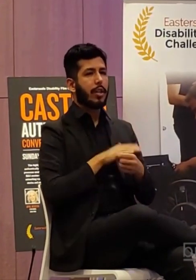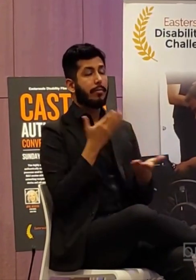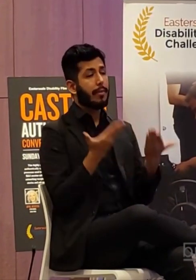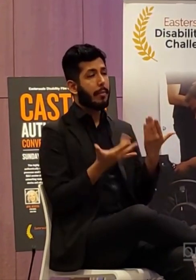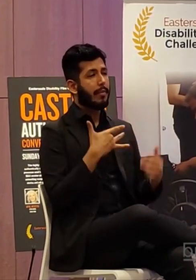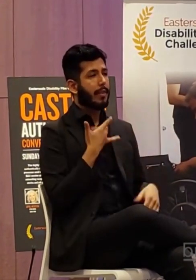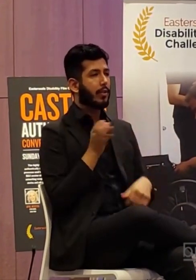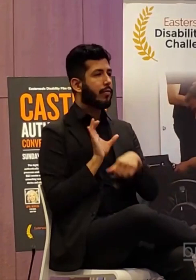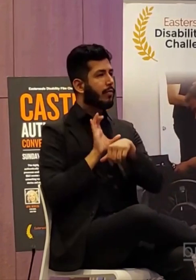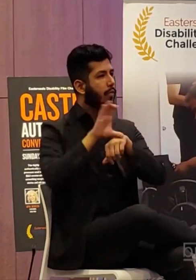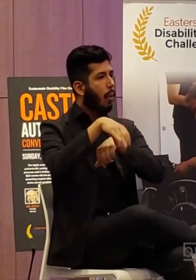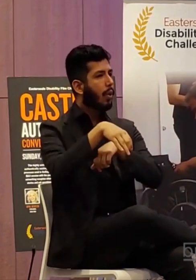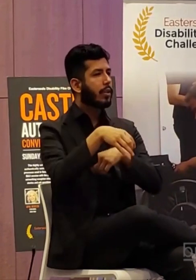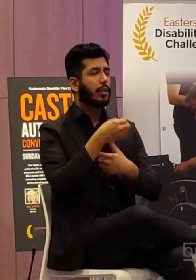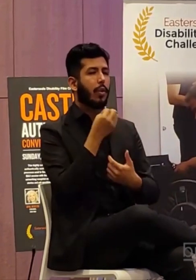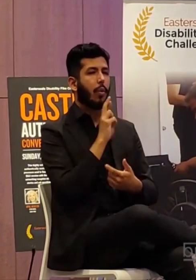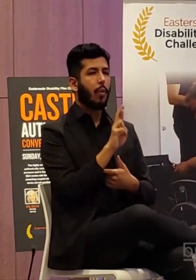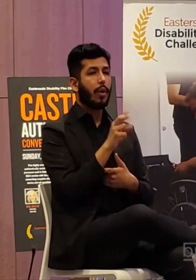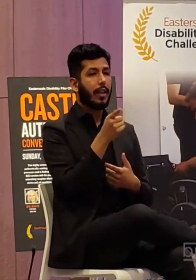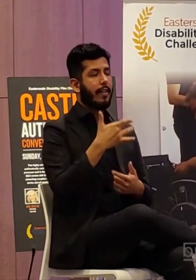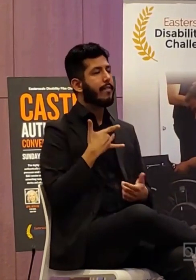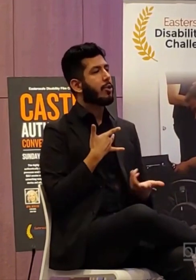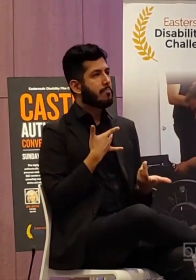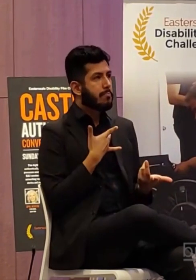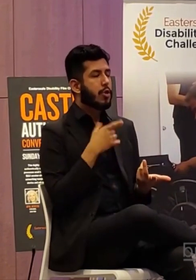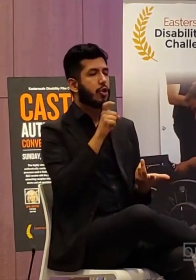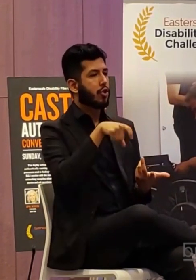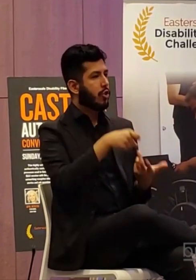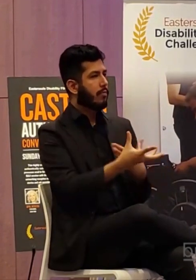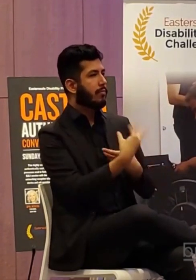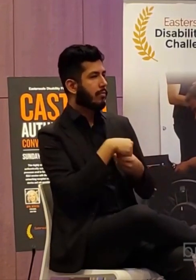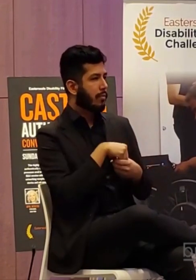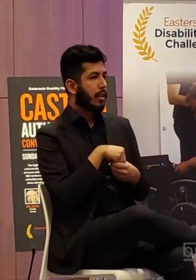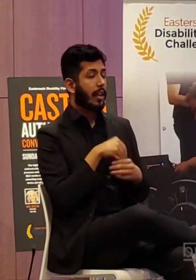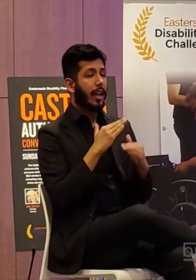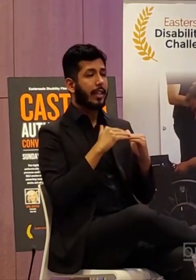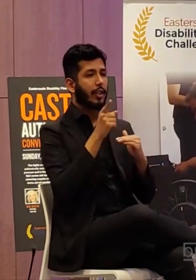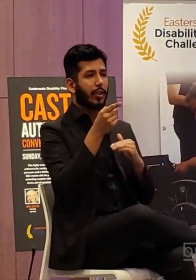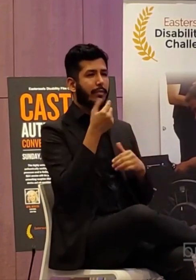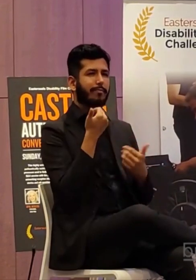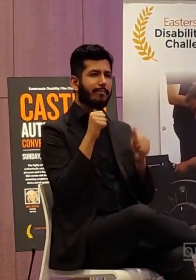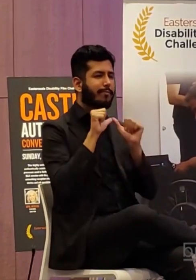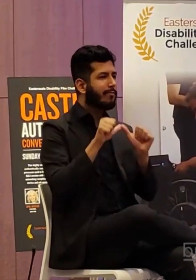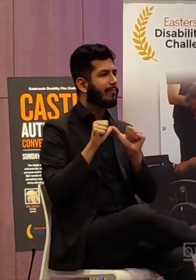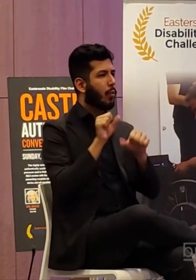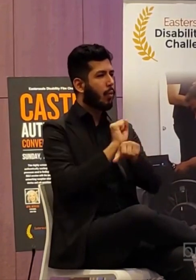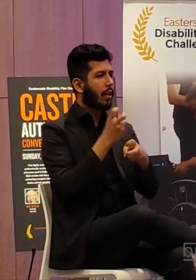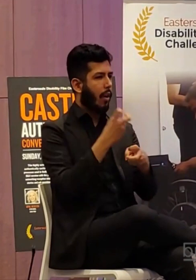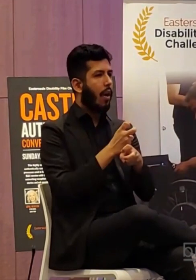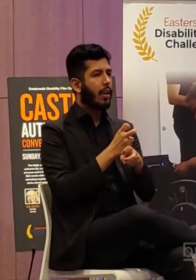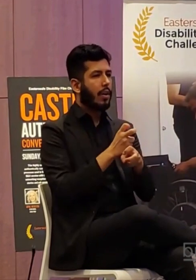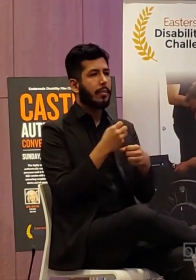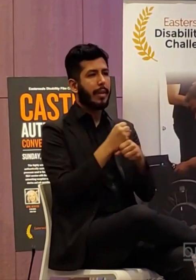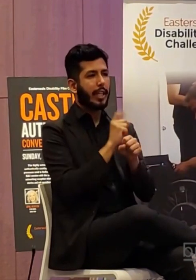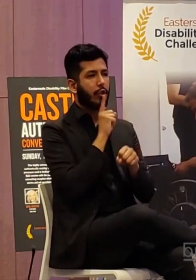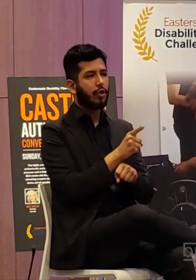out of the true great sense, that at least they're staying on top of it and making sure that they're